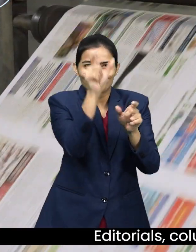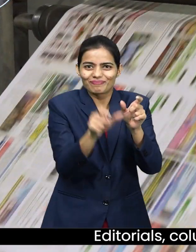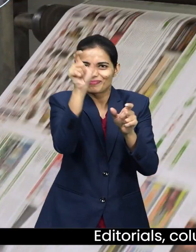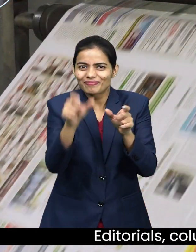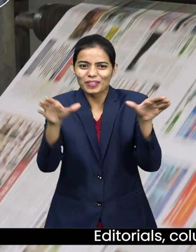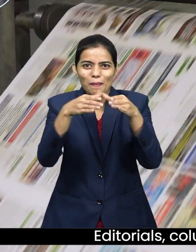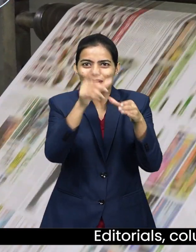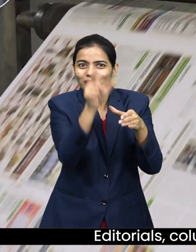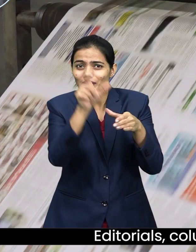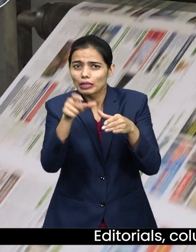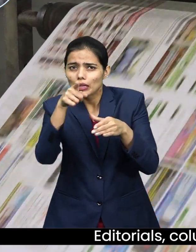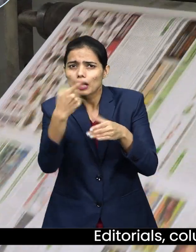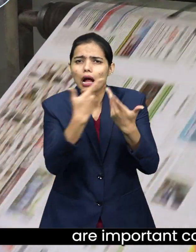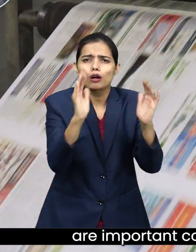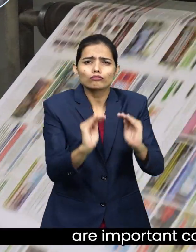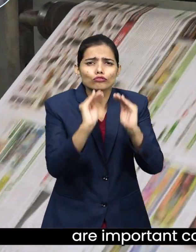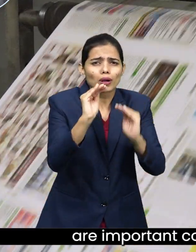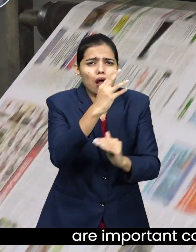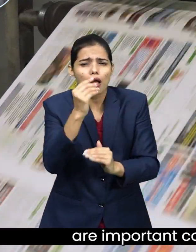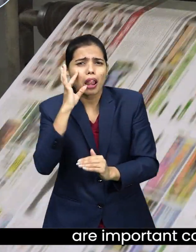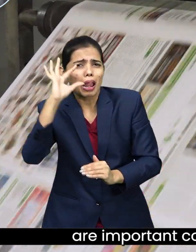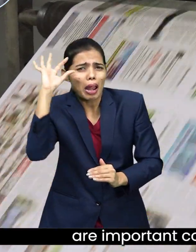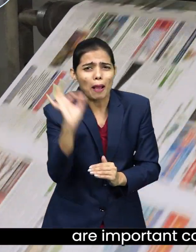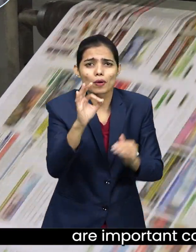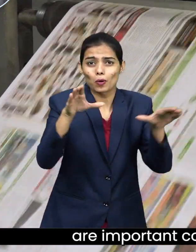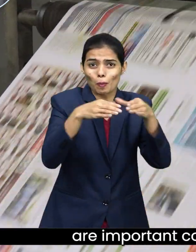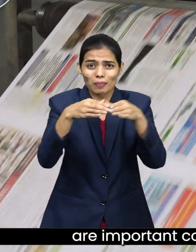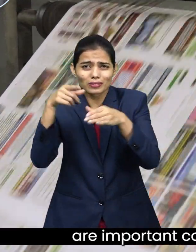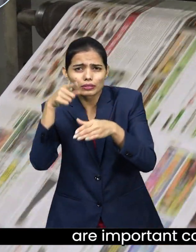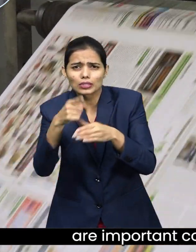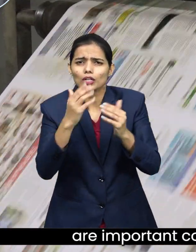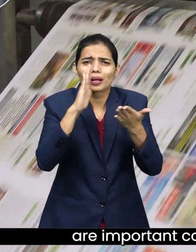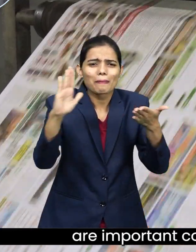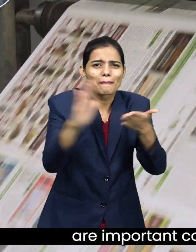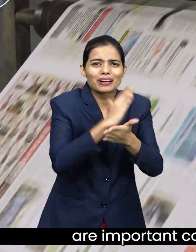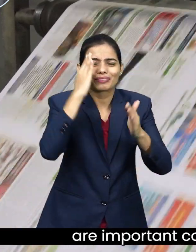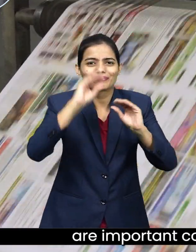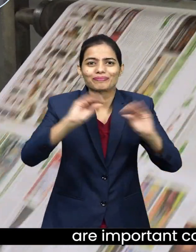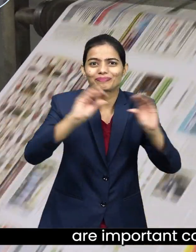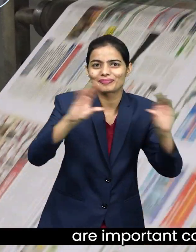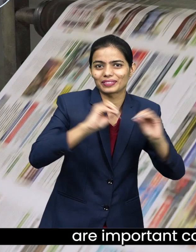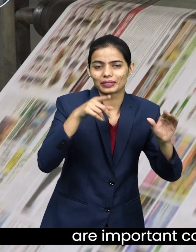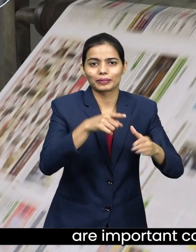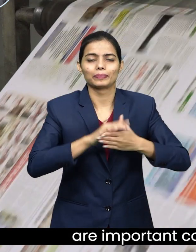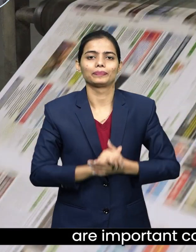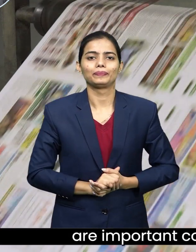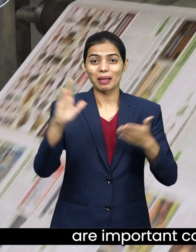Editorials, columns, and supplements are important components of newspapers.